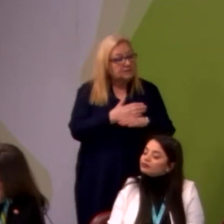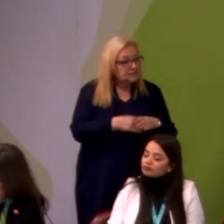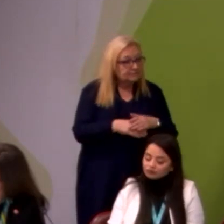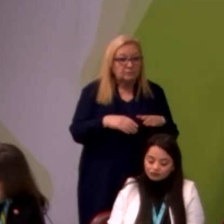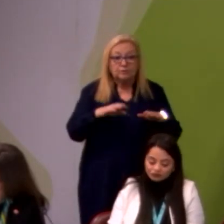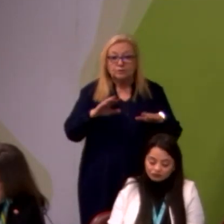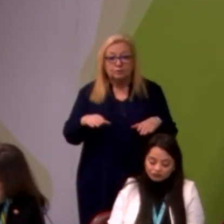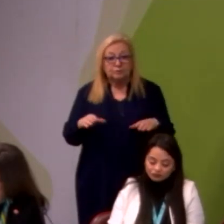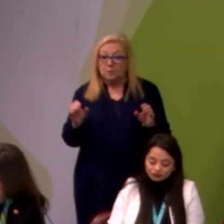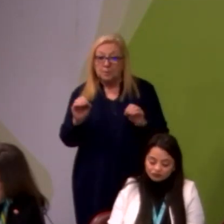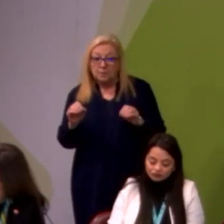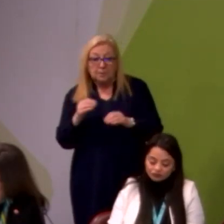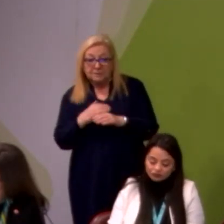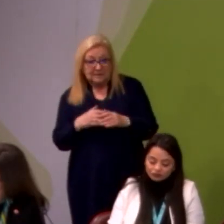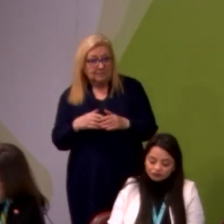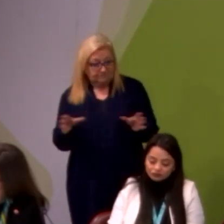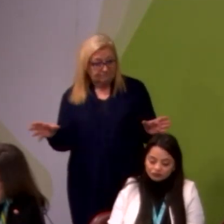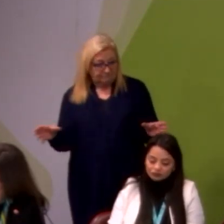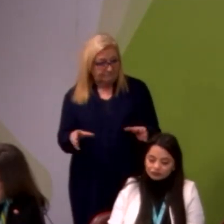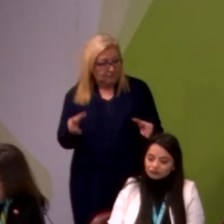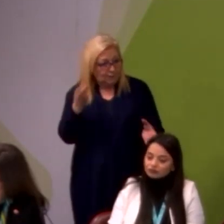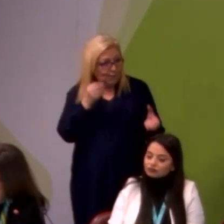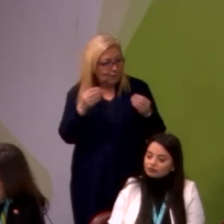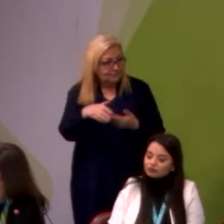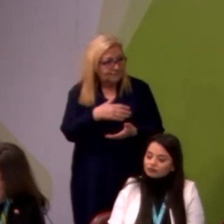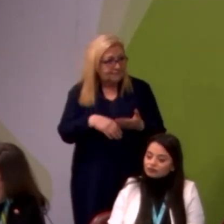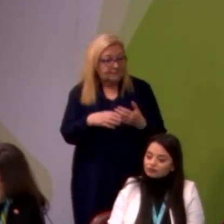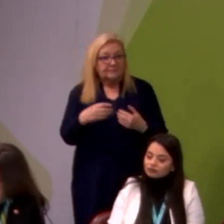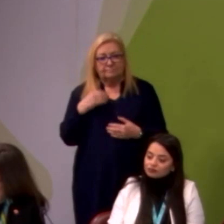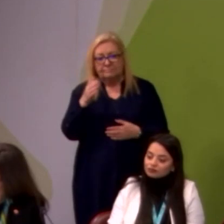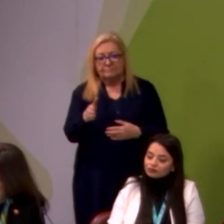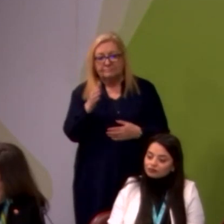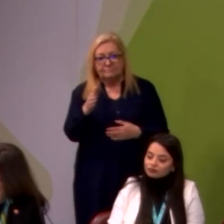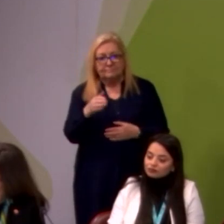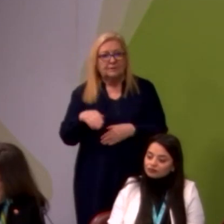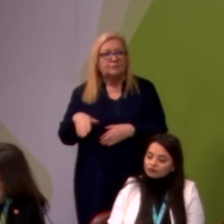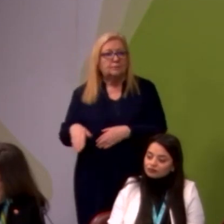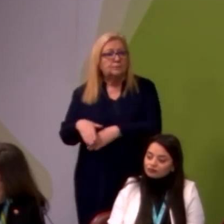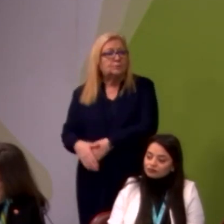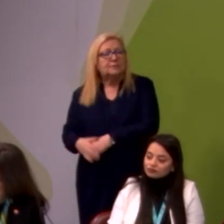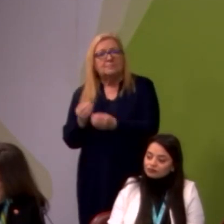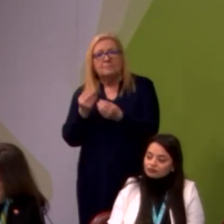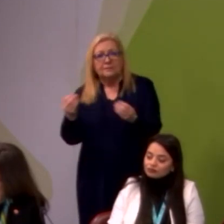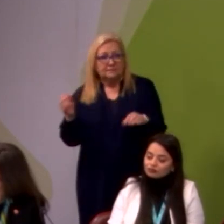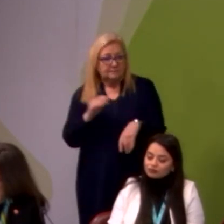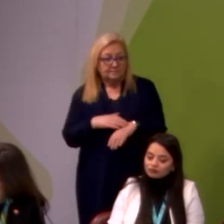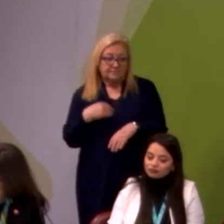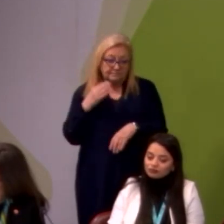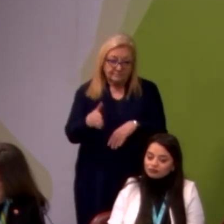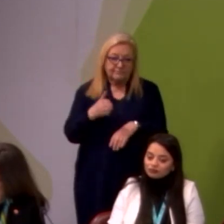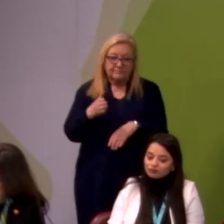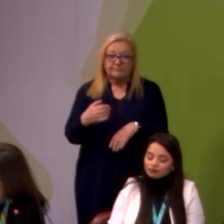disabilities learning together. So I've been to South Sudan many, many times. And I always feel